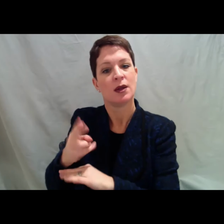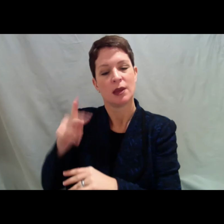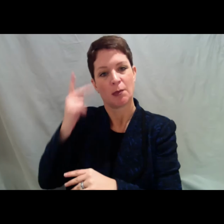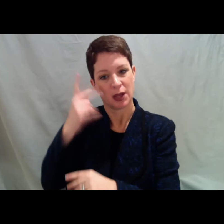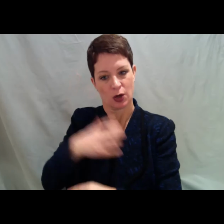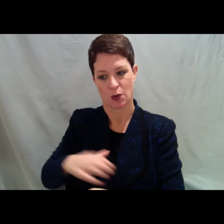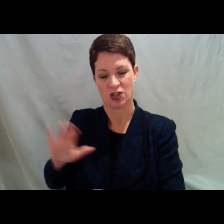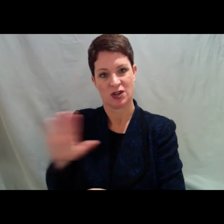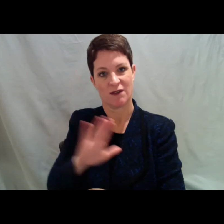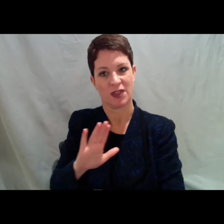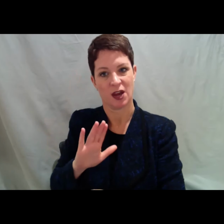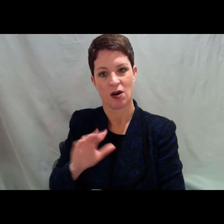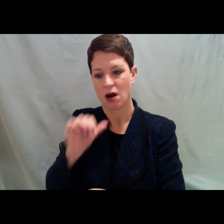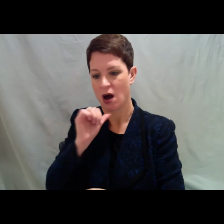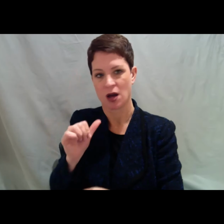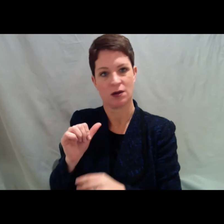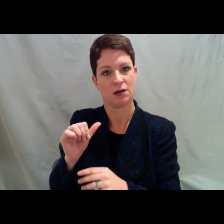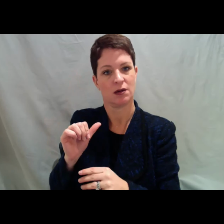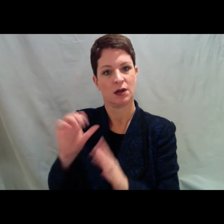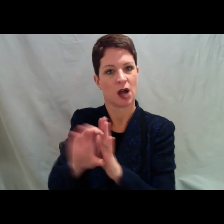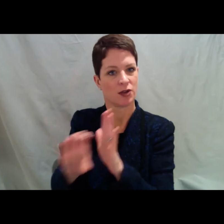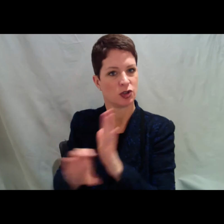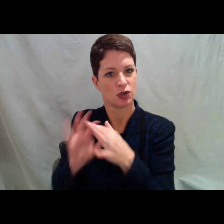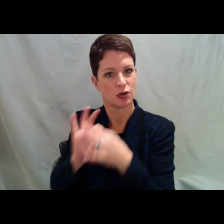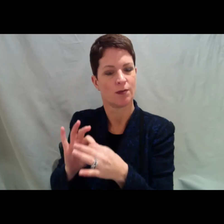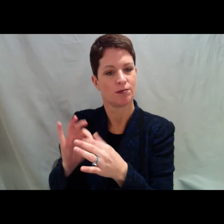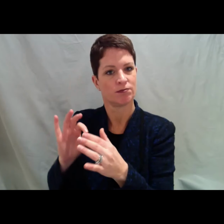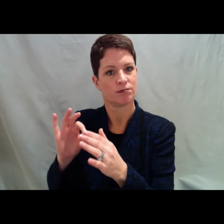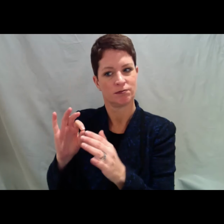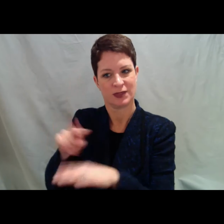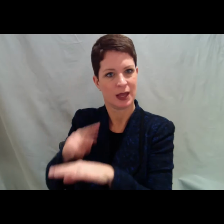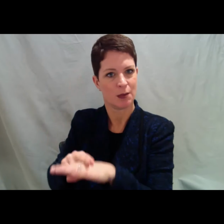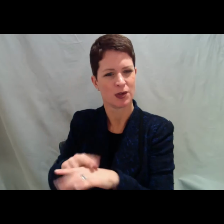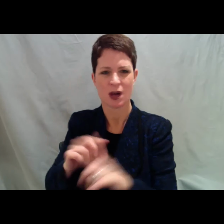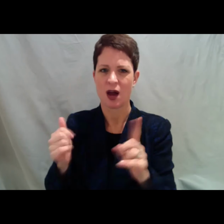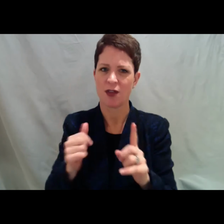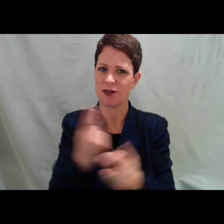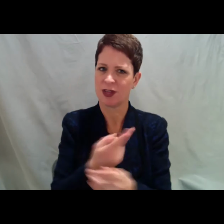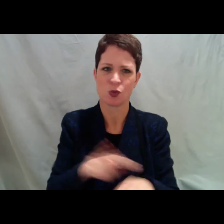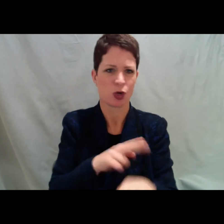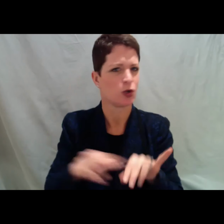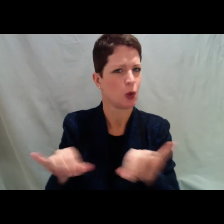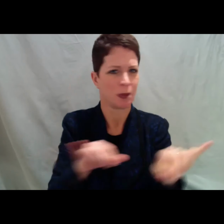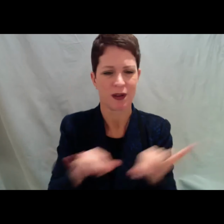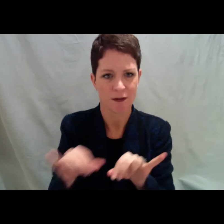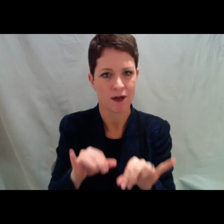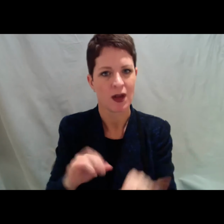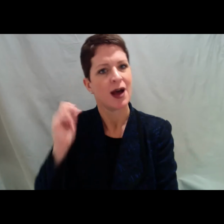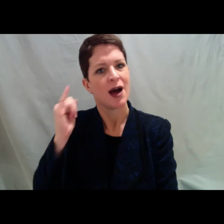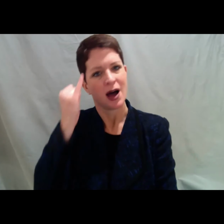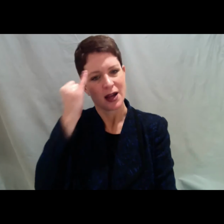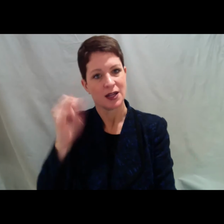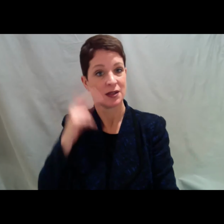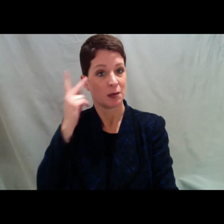their uninstitutionalized neighbors. Other factors were normative. The ideals of political